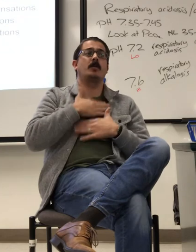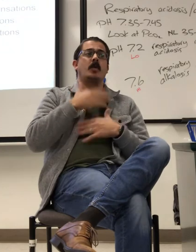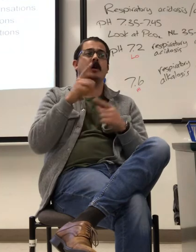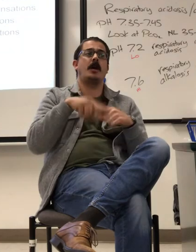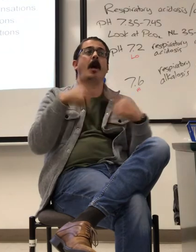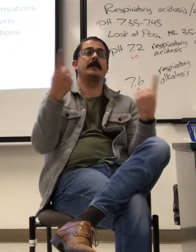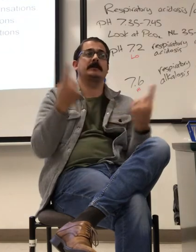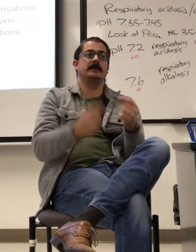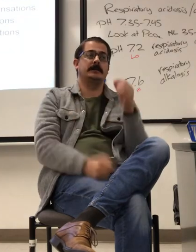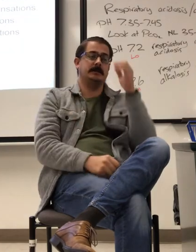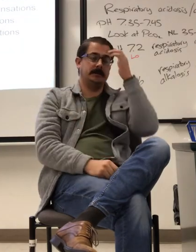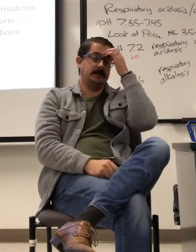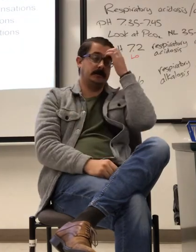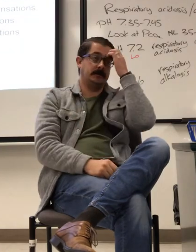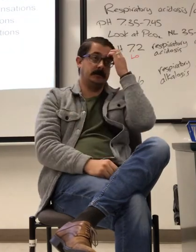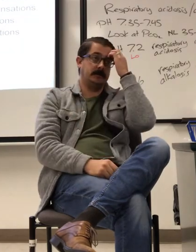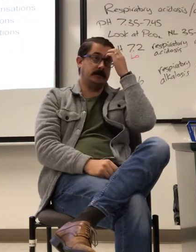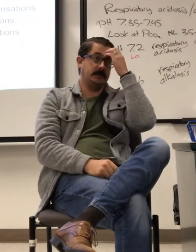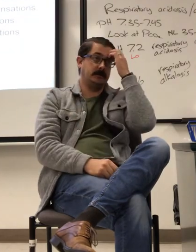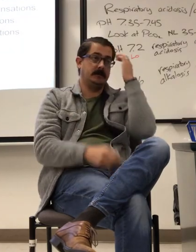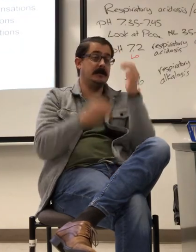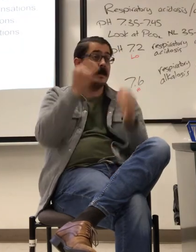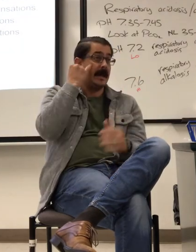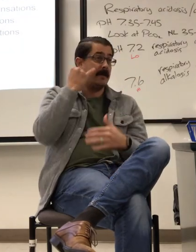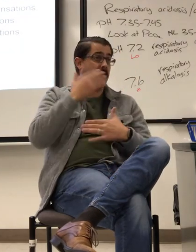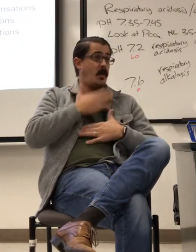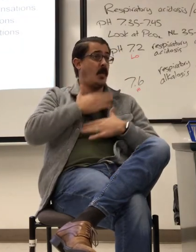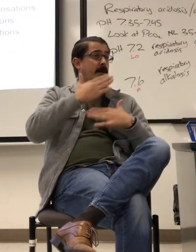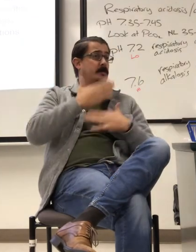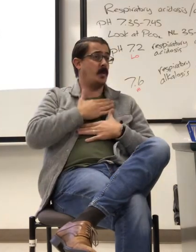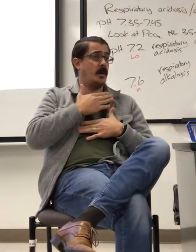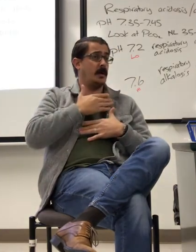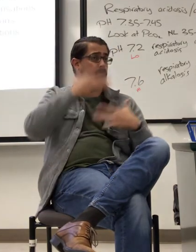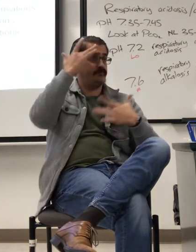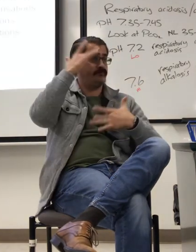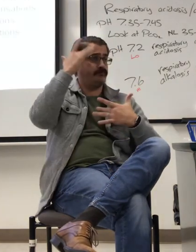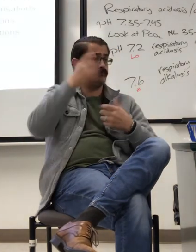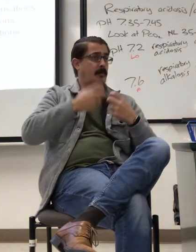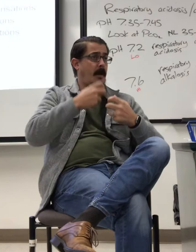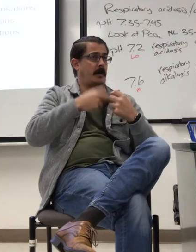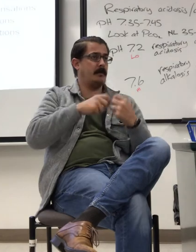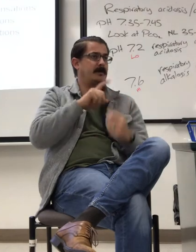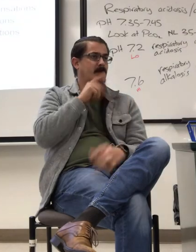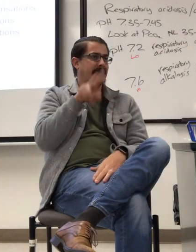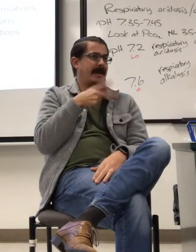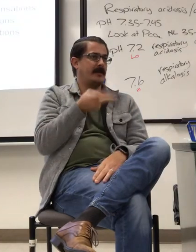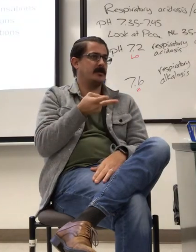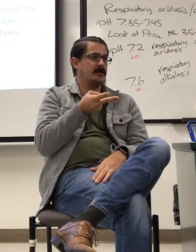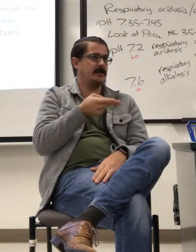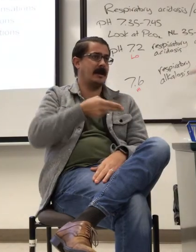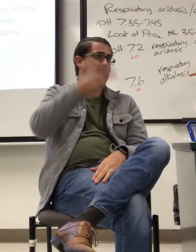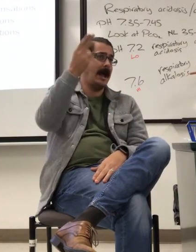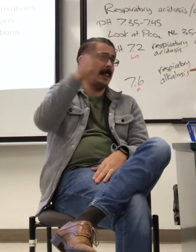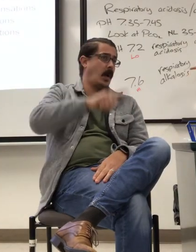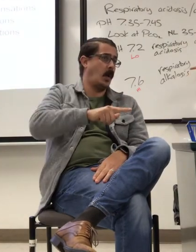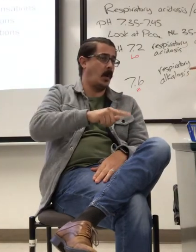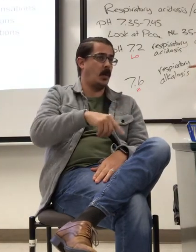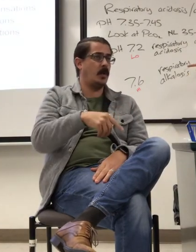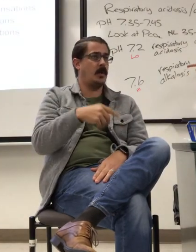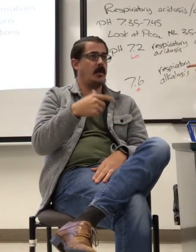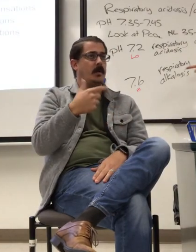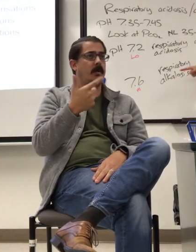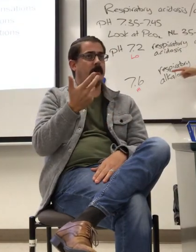opposite. Because if it's a respiratory cause, it's kind of the inverse. You got this high-low or